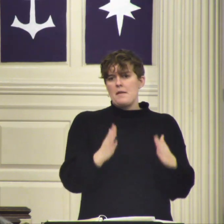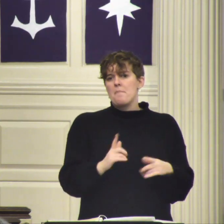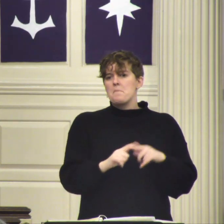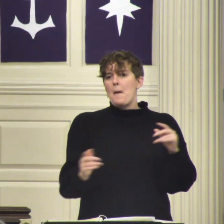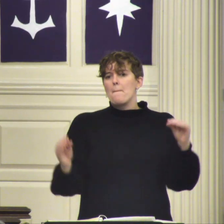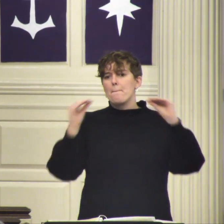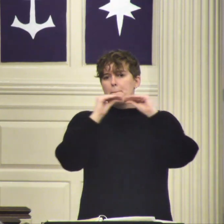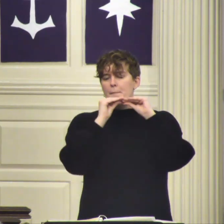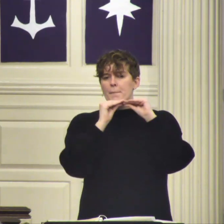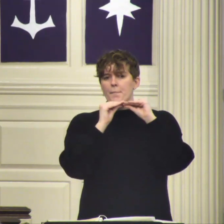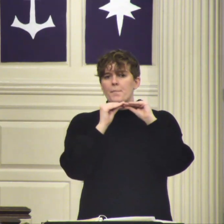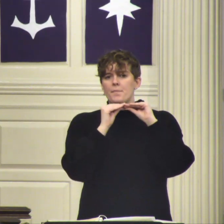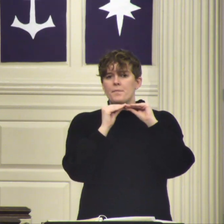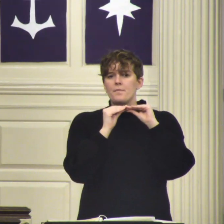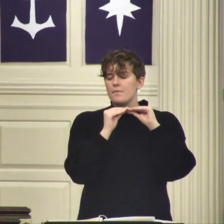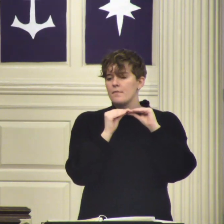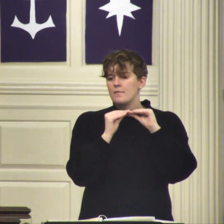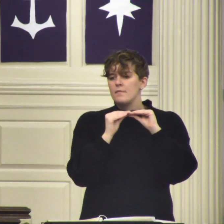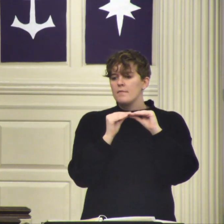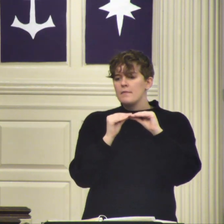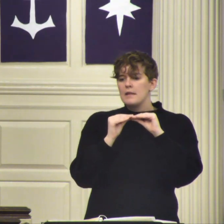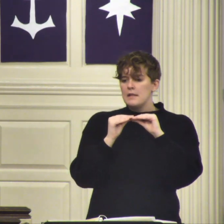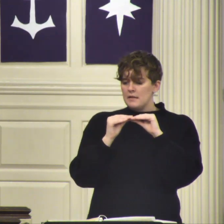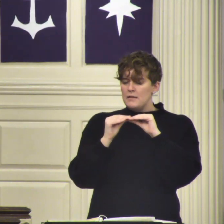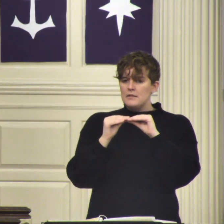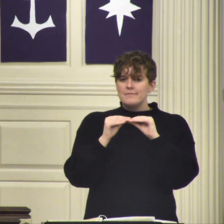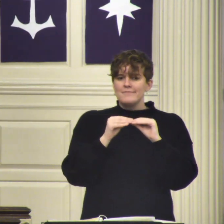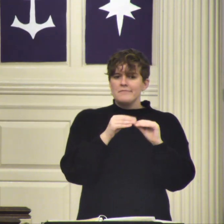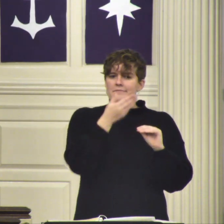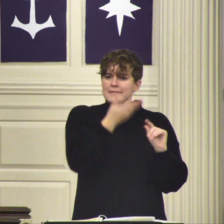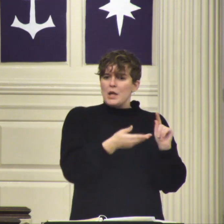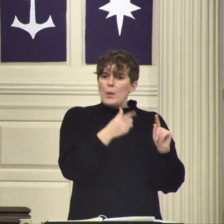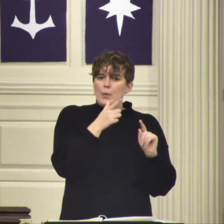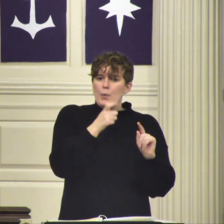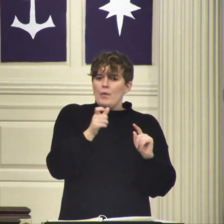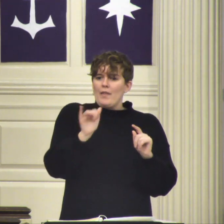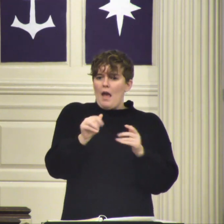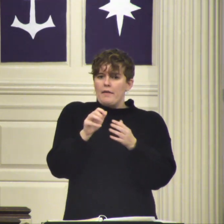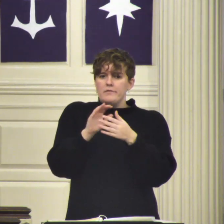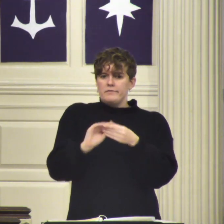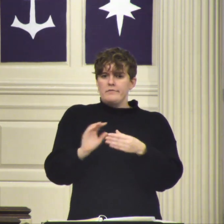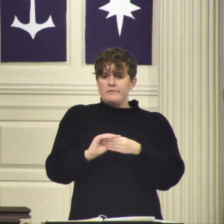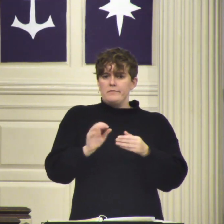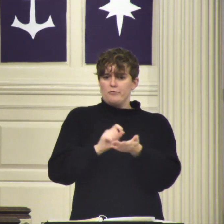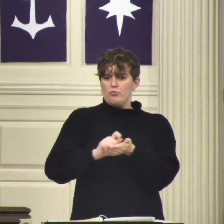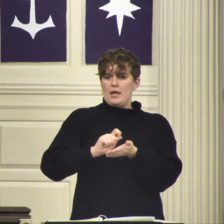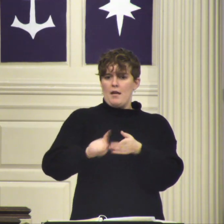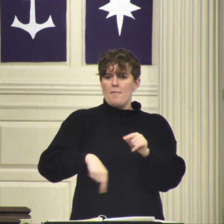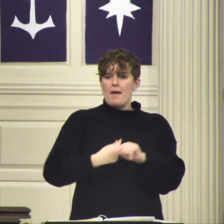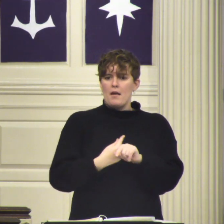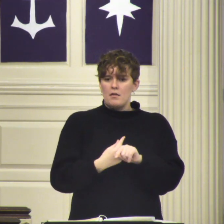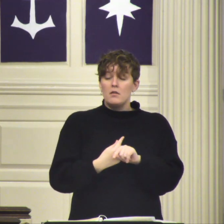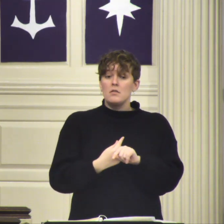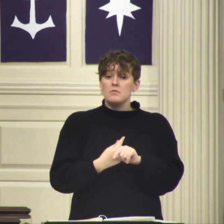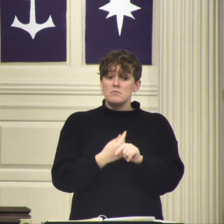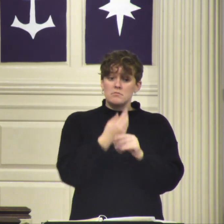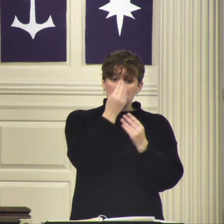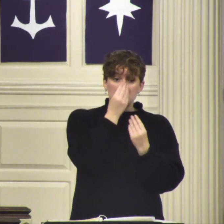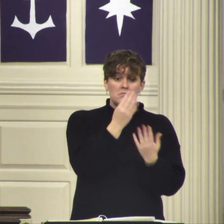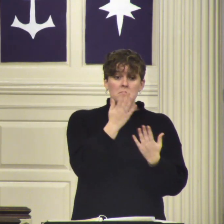This is the one about whom it is written, 'Behold, I am sending my messenger ahead of